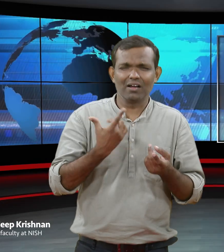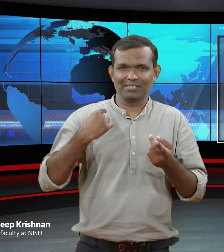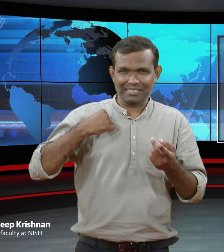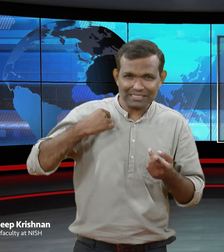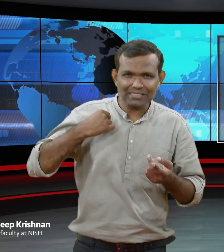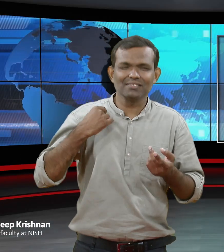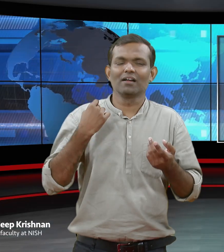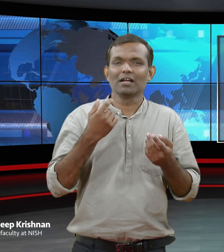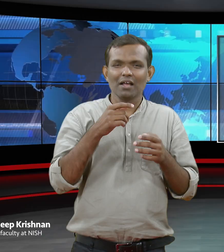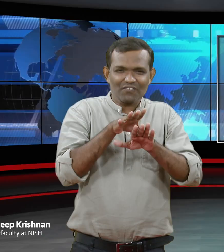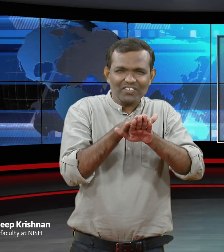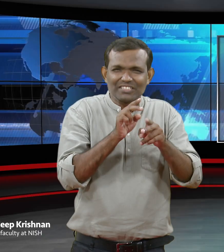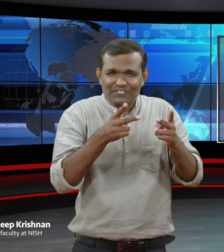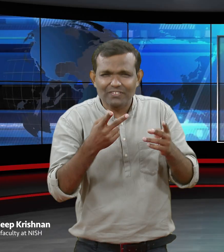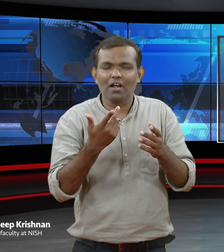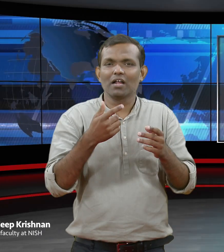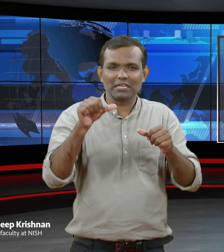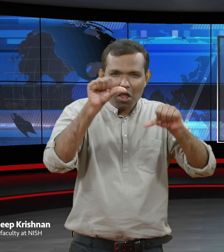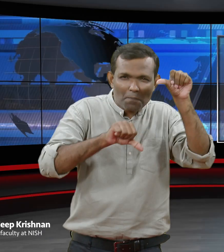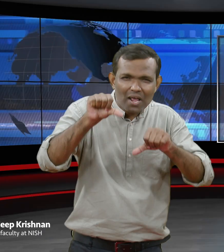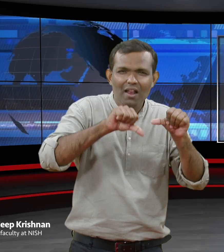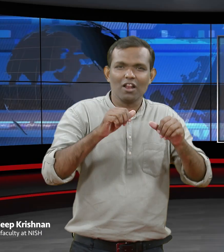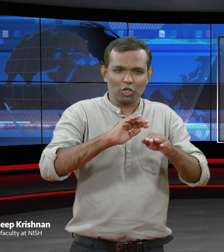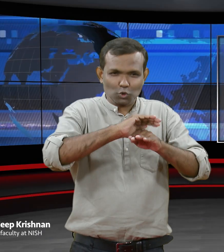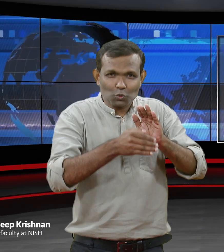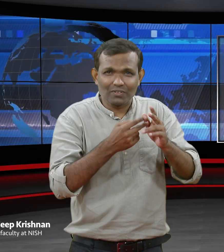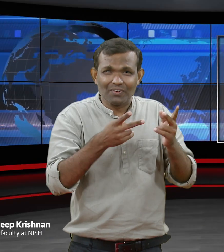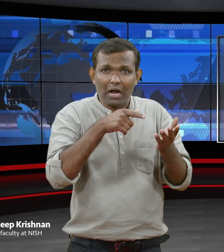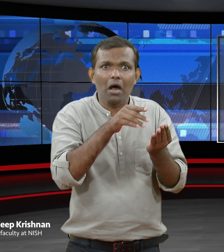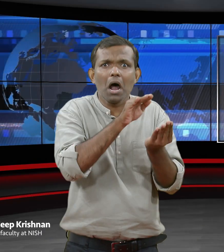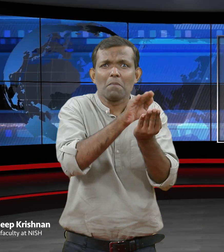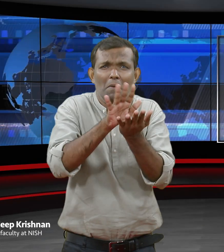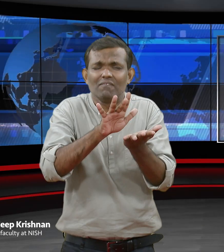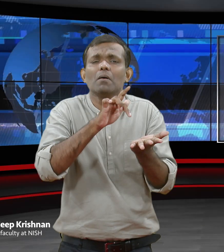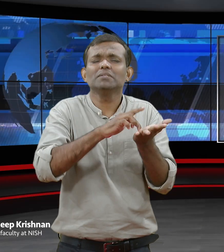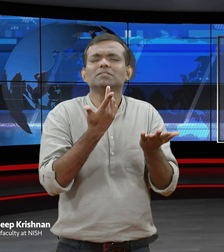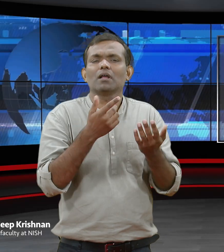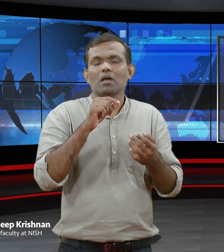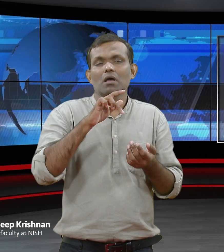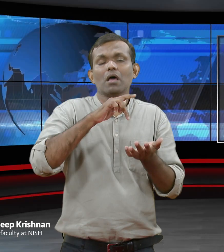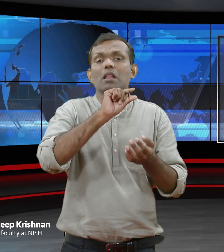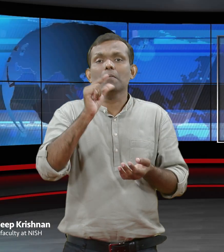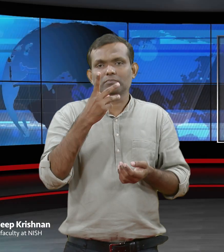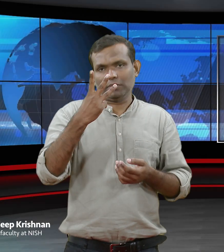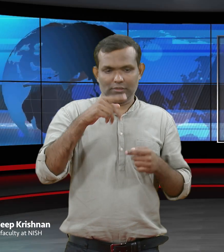and seafood are among the hardest hit. The government is looking at credit guarantees for small businesses and